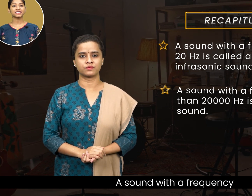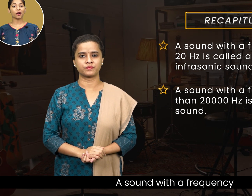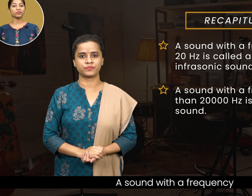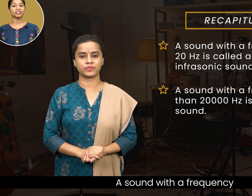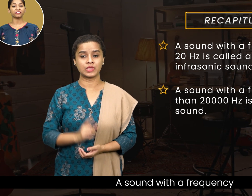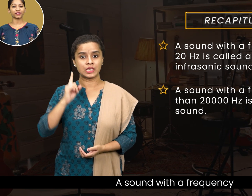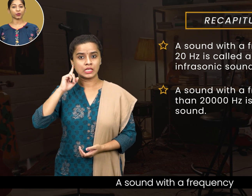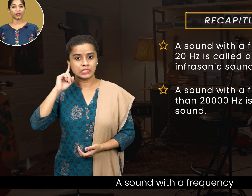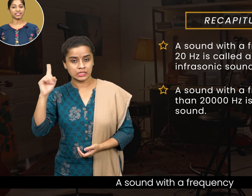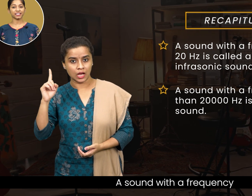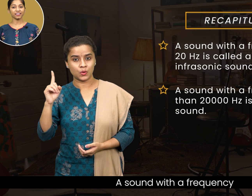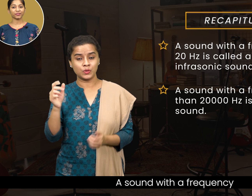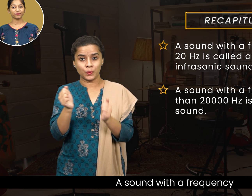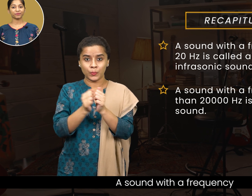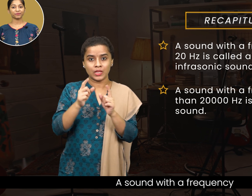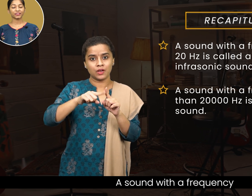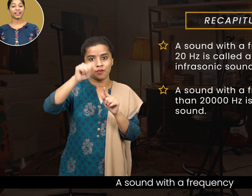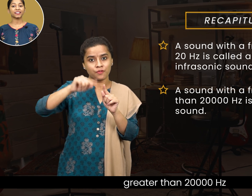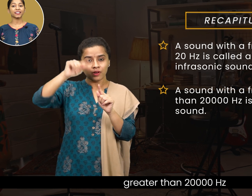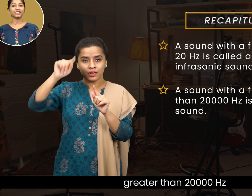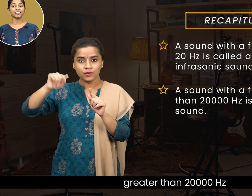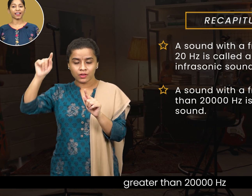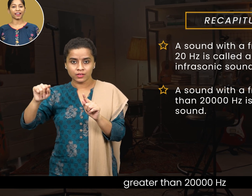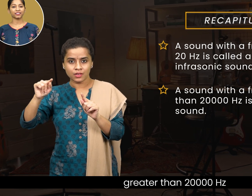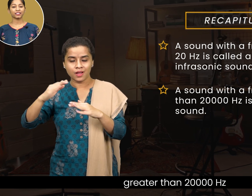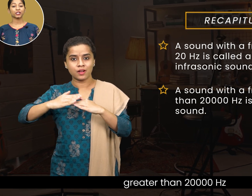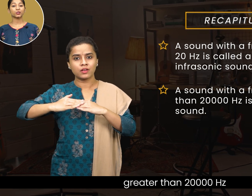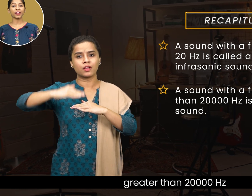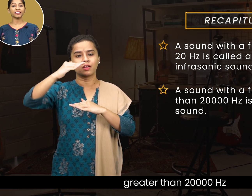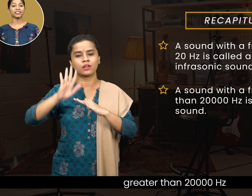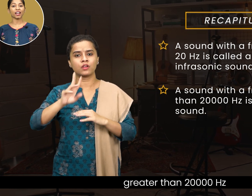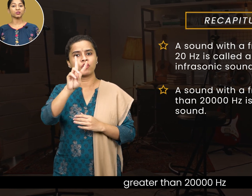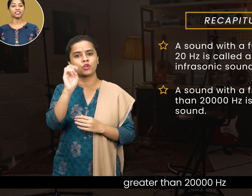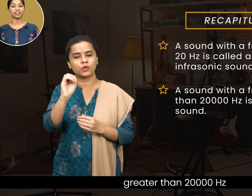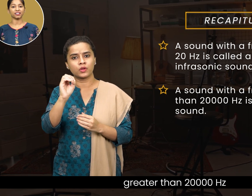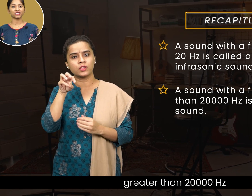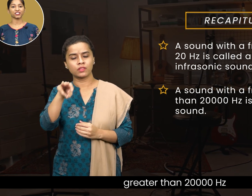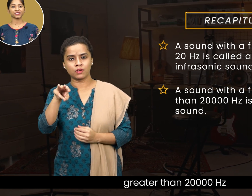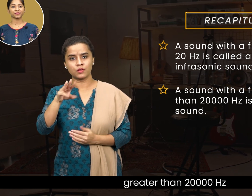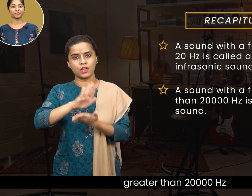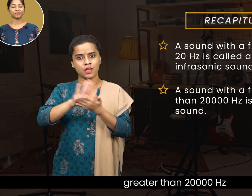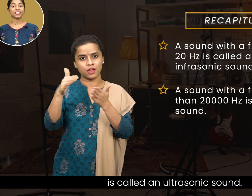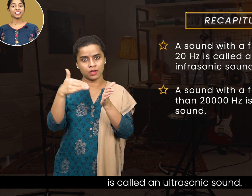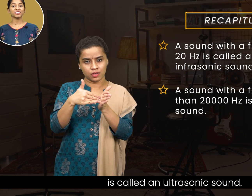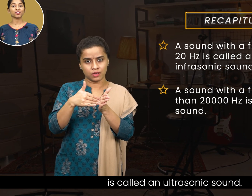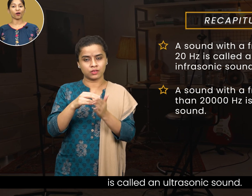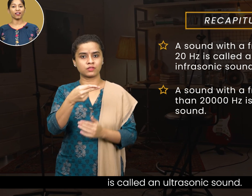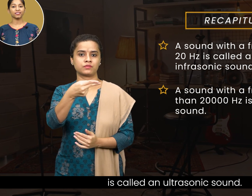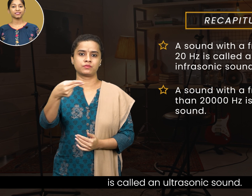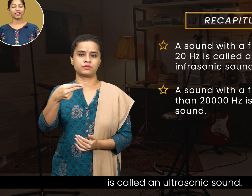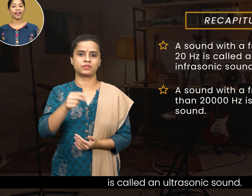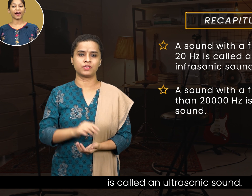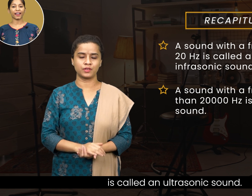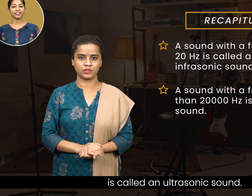A sound with a frequency greater than 20,000 Hz is